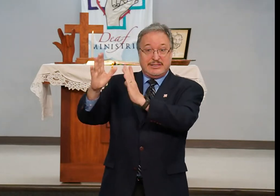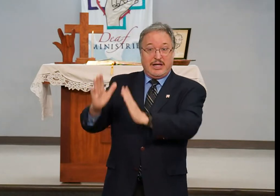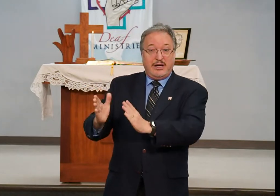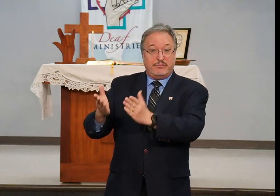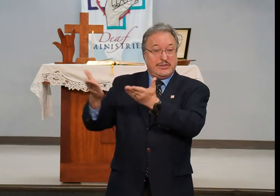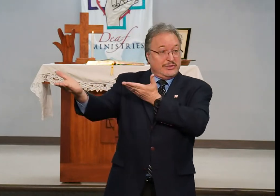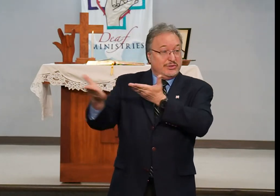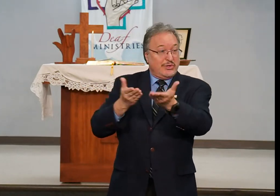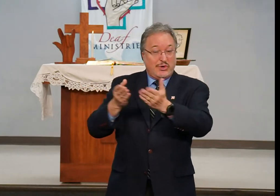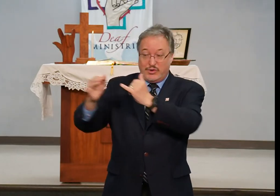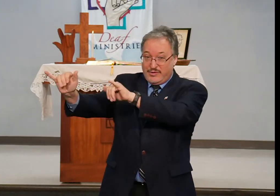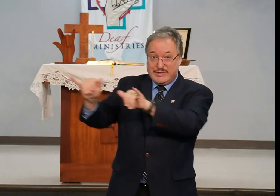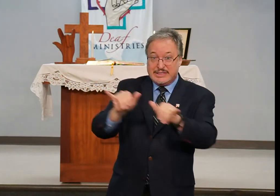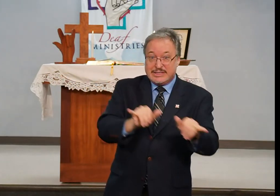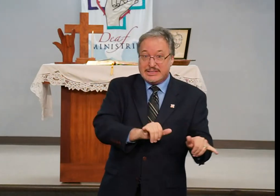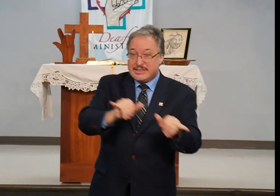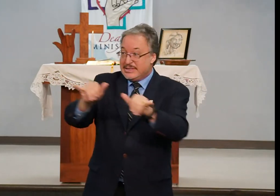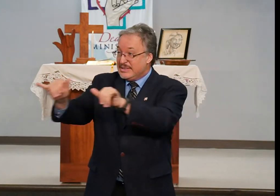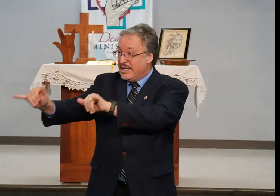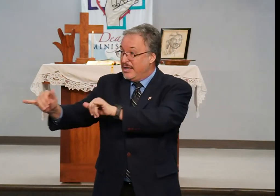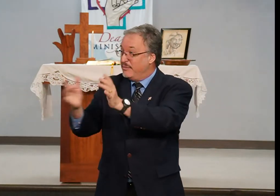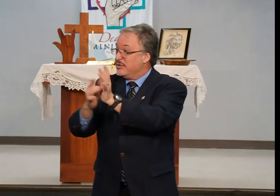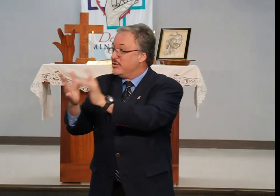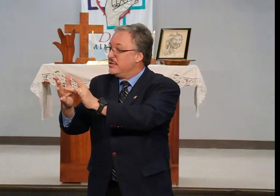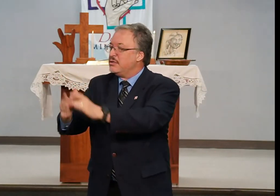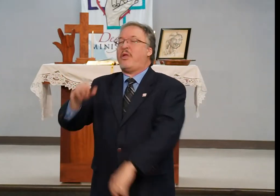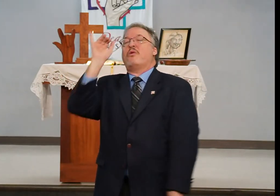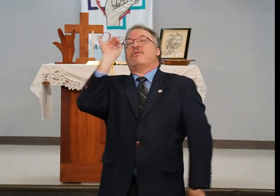part of Jesus' work.